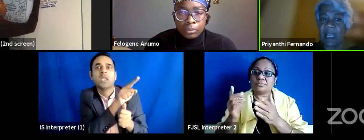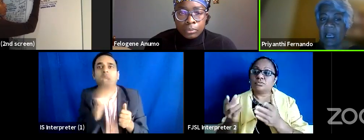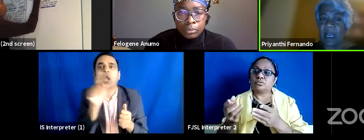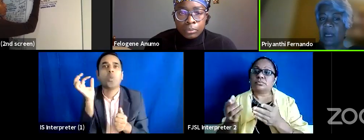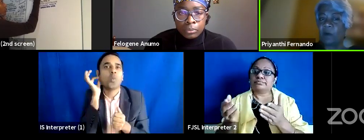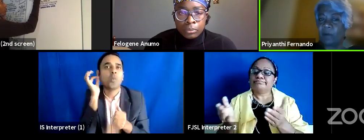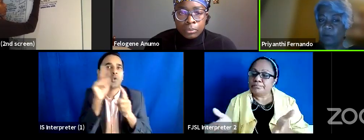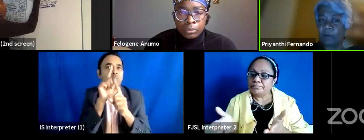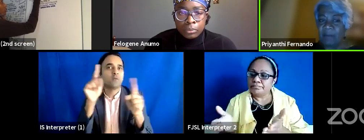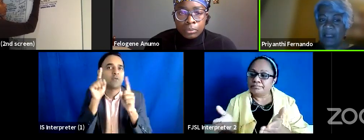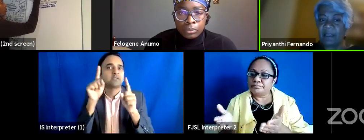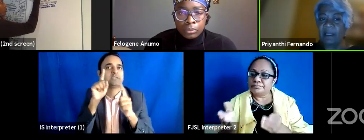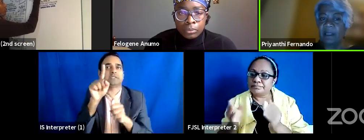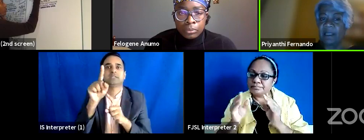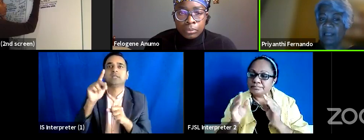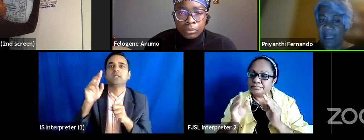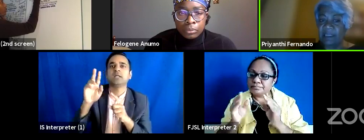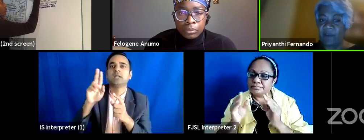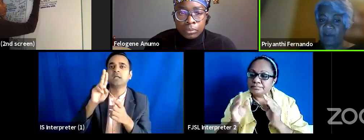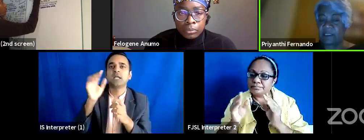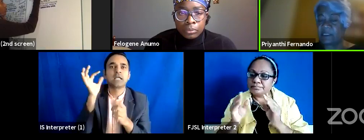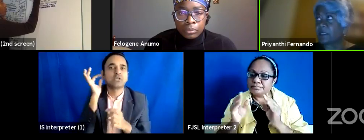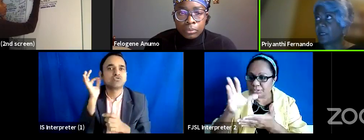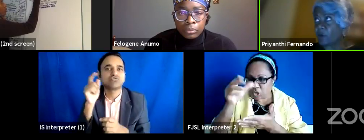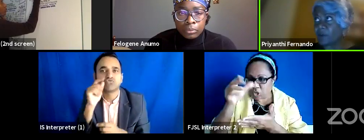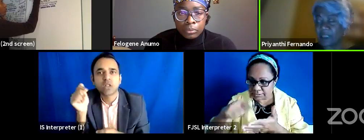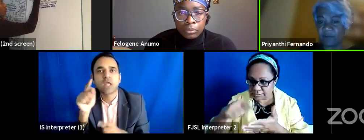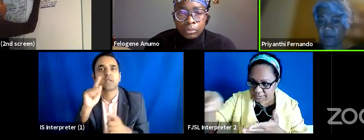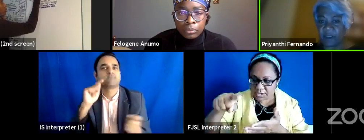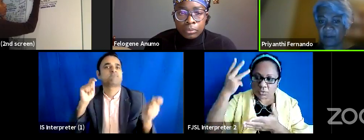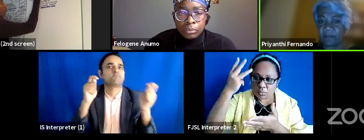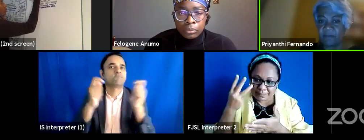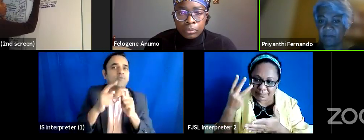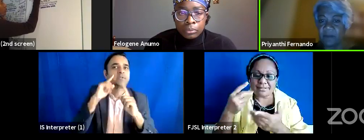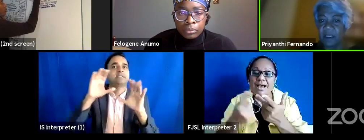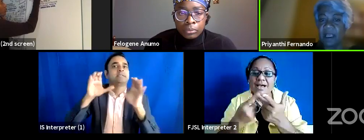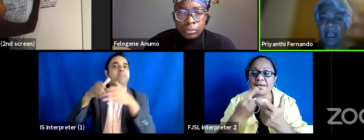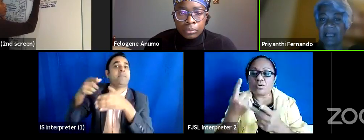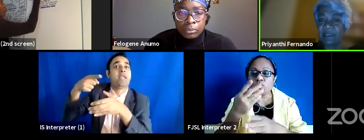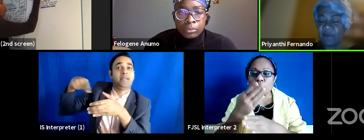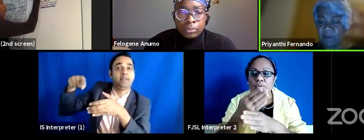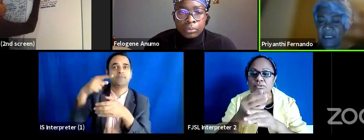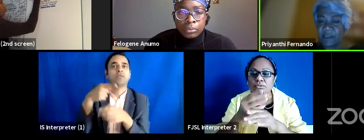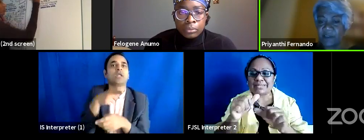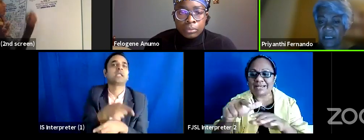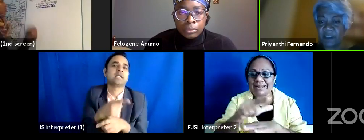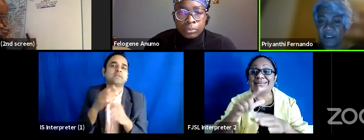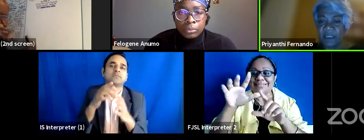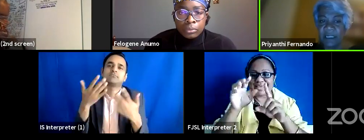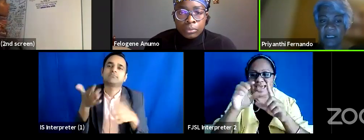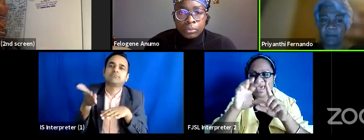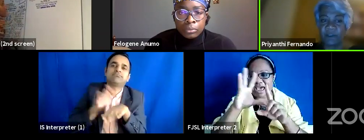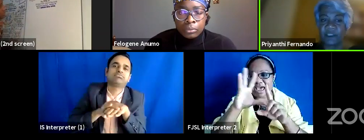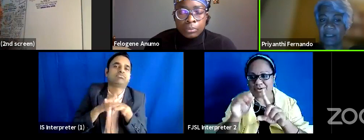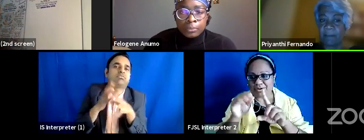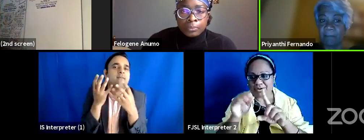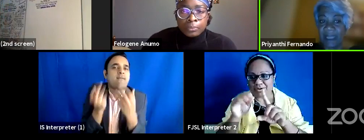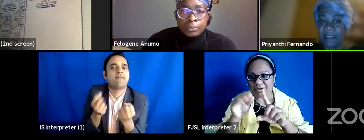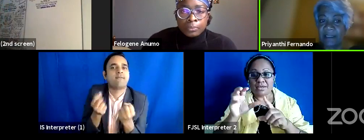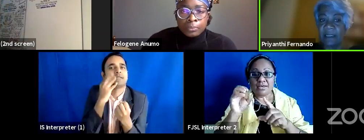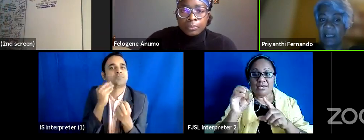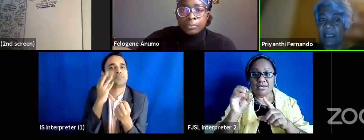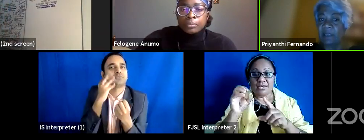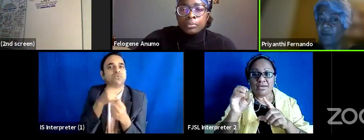movements with women land defenders across Africa. As a feminist researcher, her approach